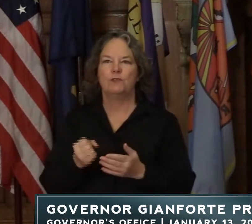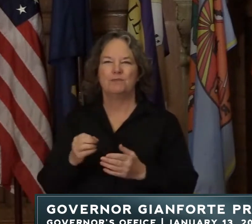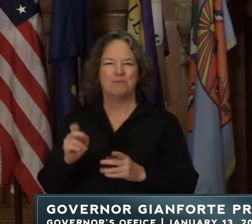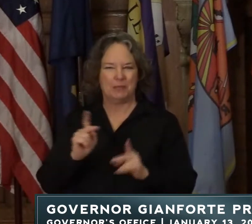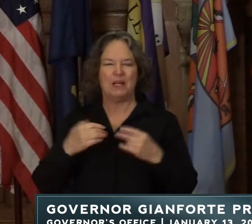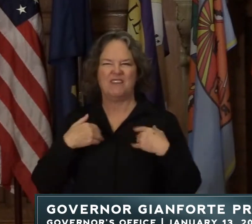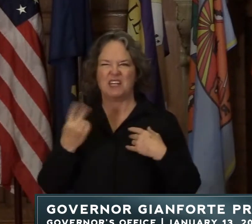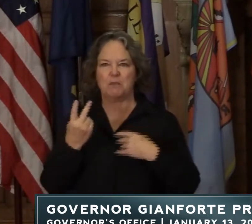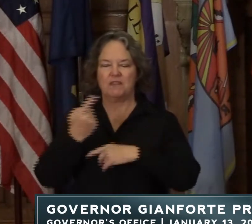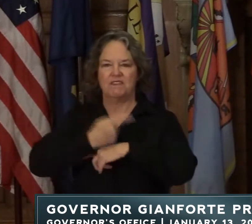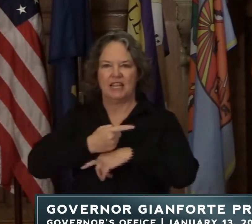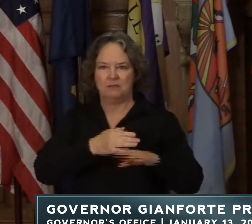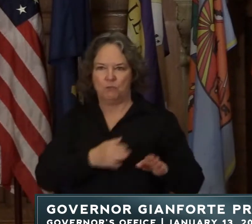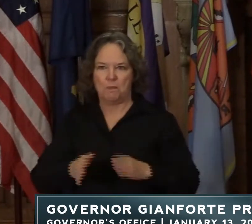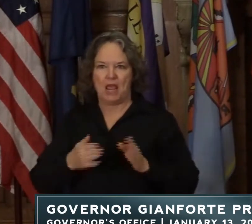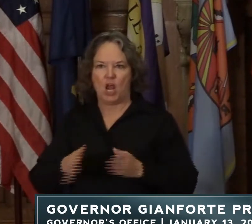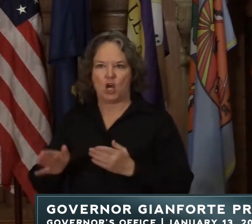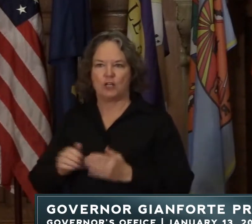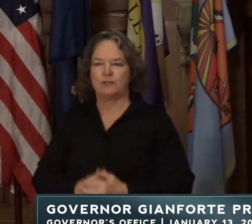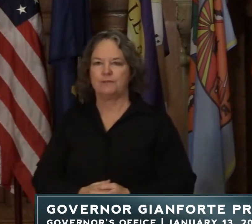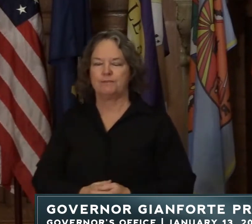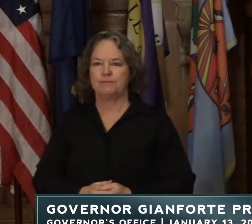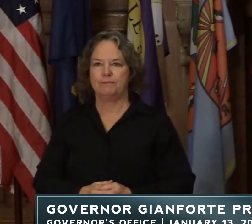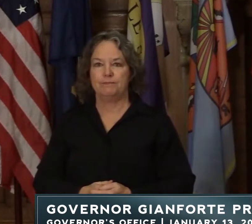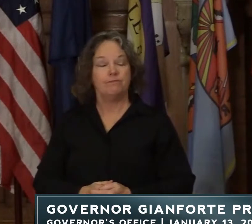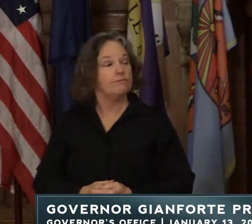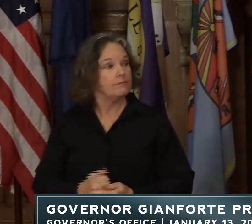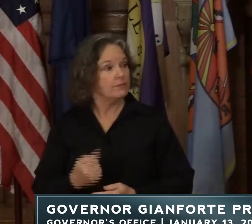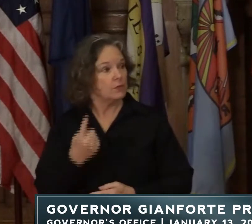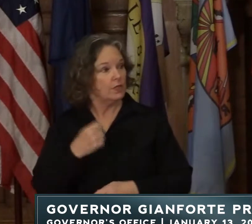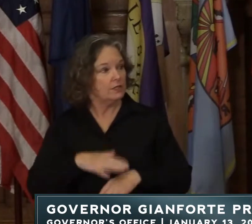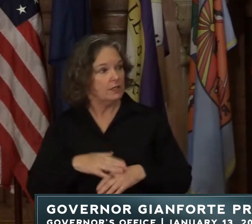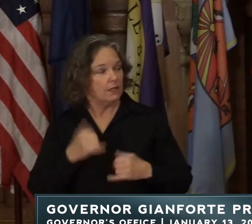this. We'll take a question online.